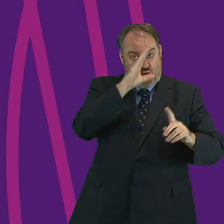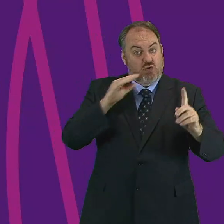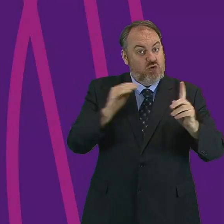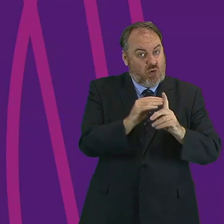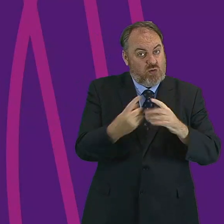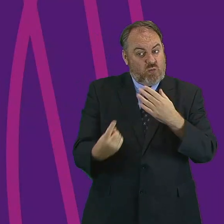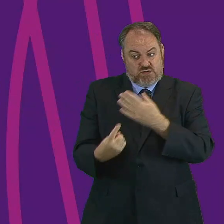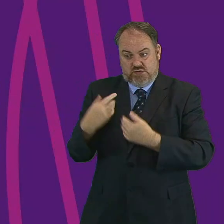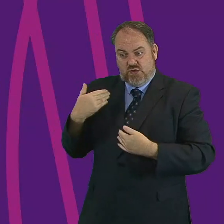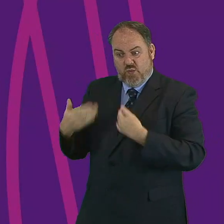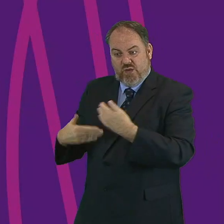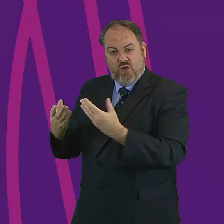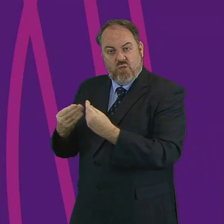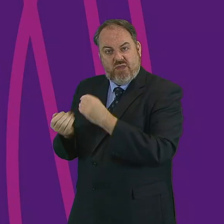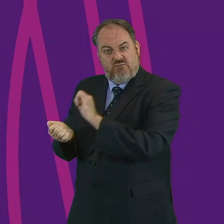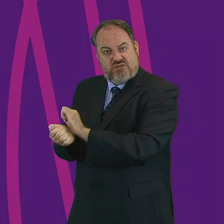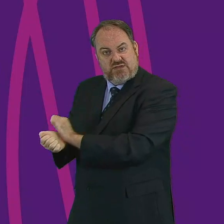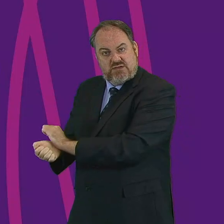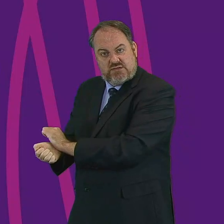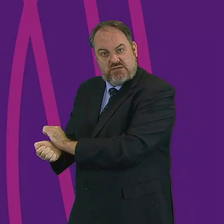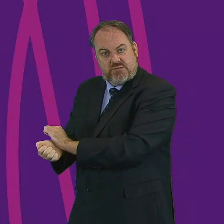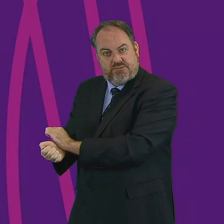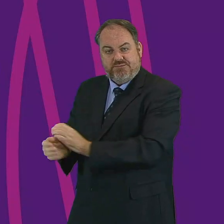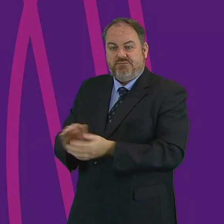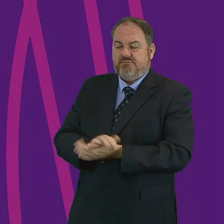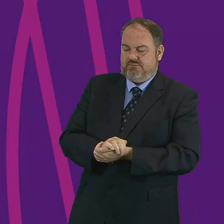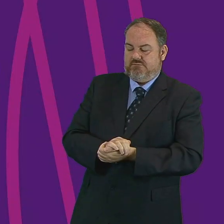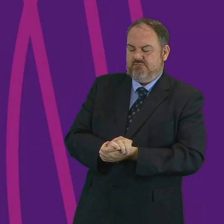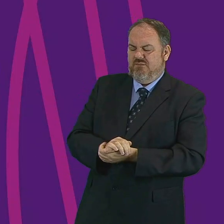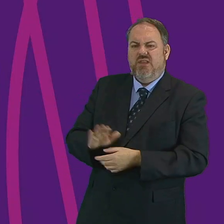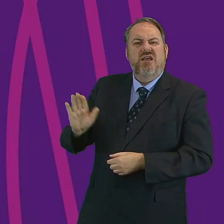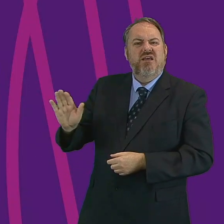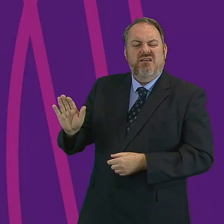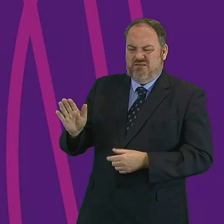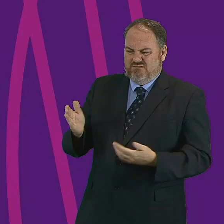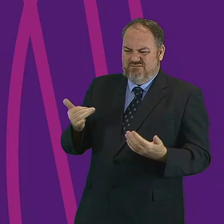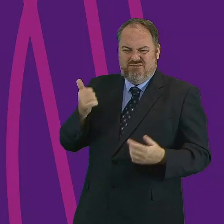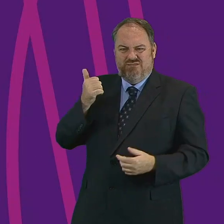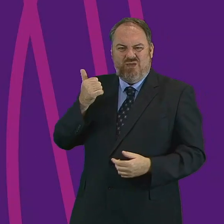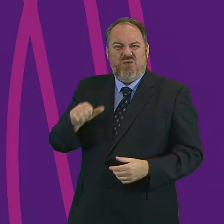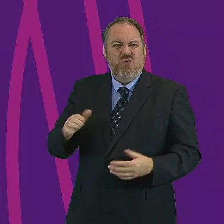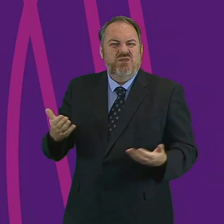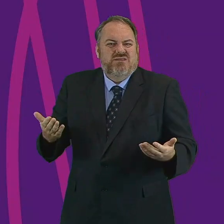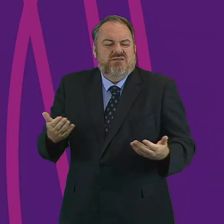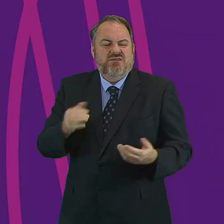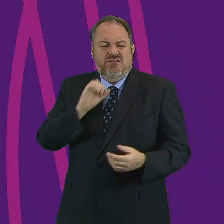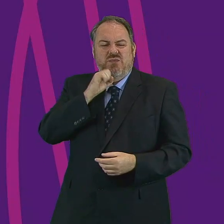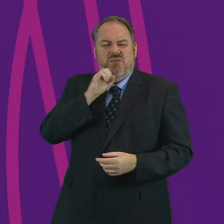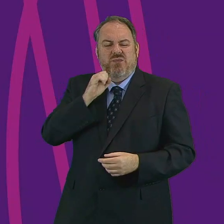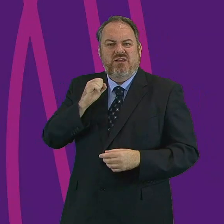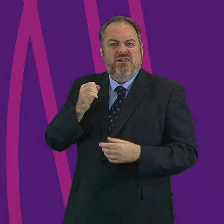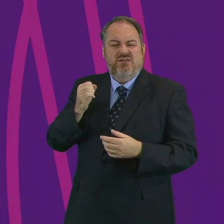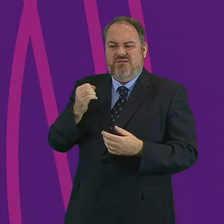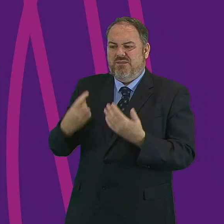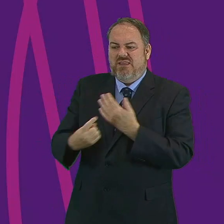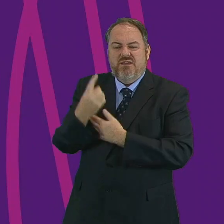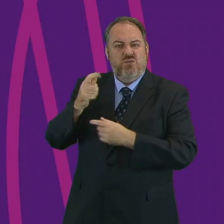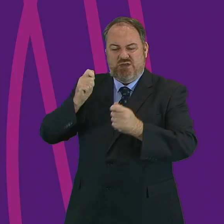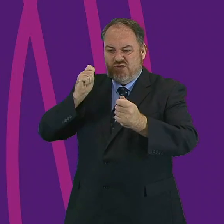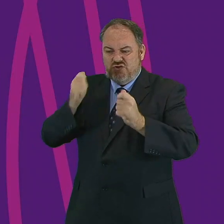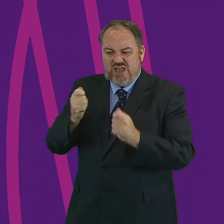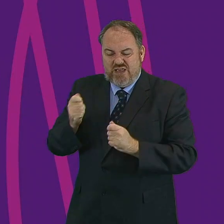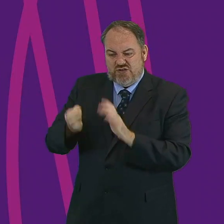Minister. I will, of course, with the Justice Secretary, consider whether there are further changes required to that.